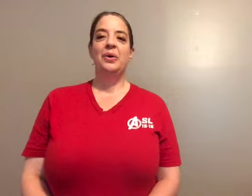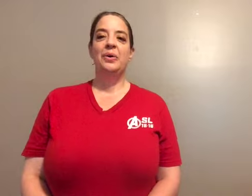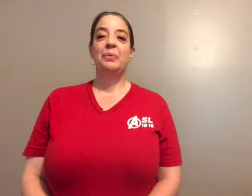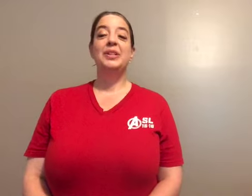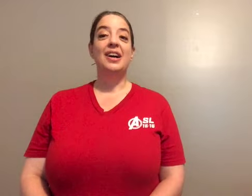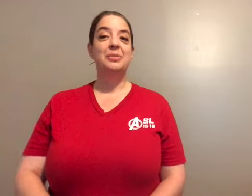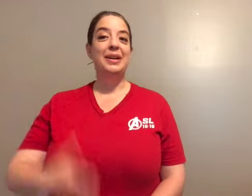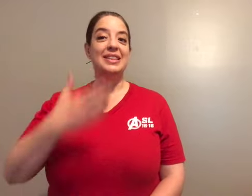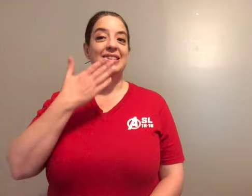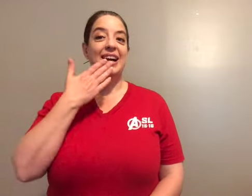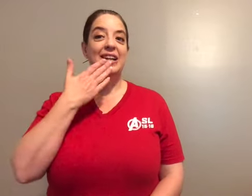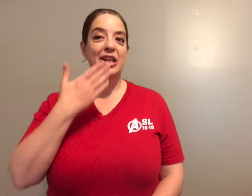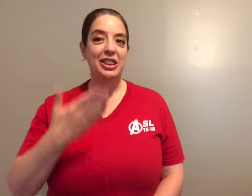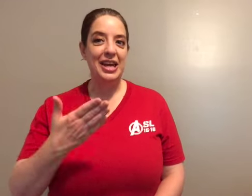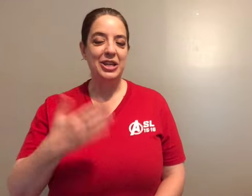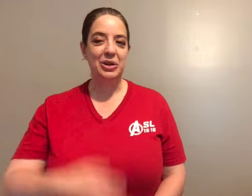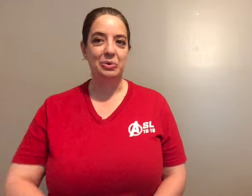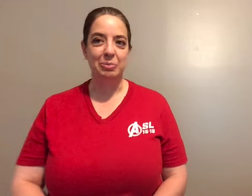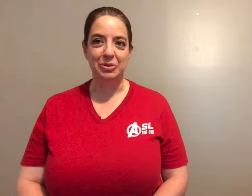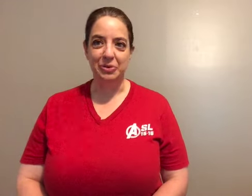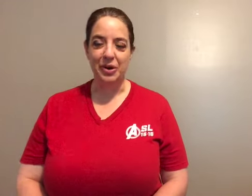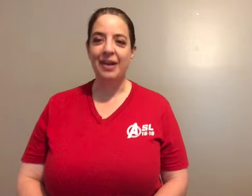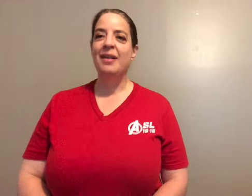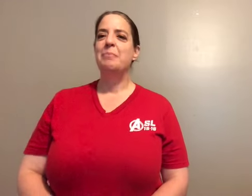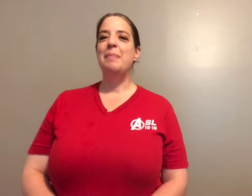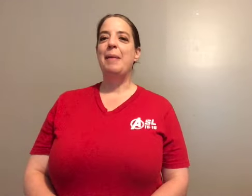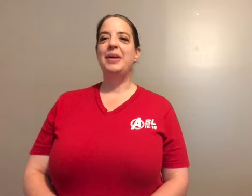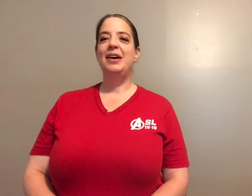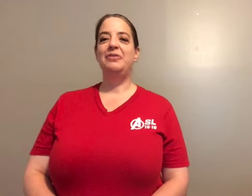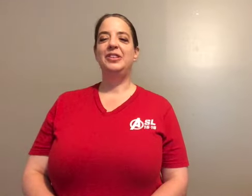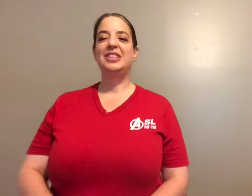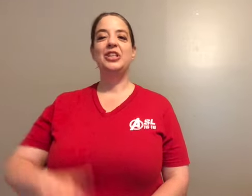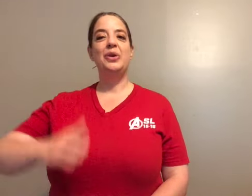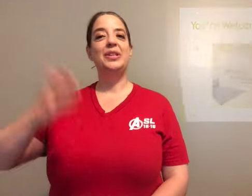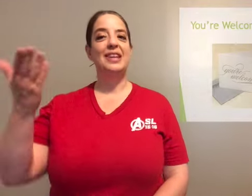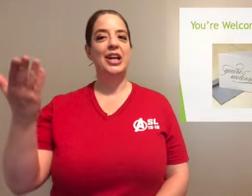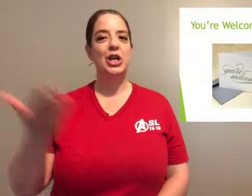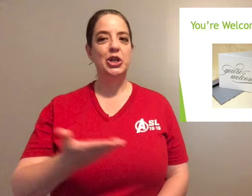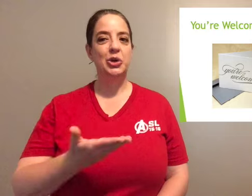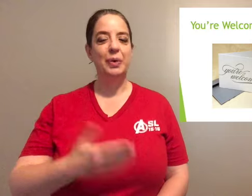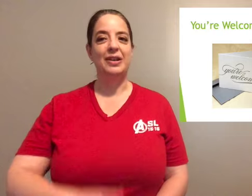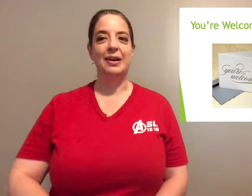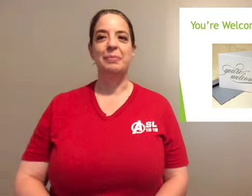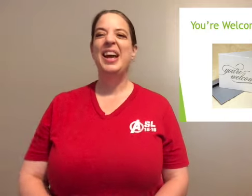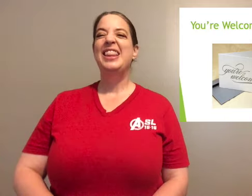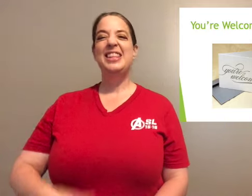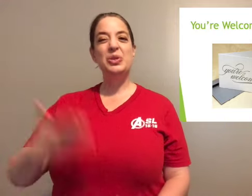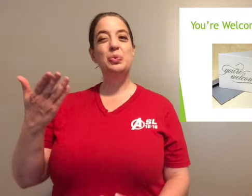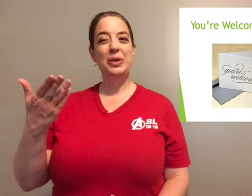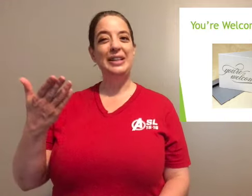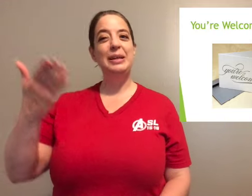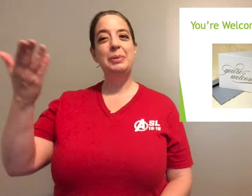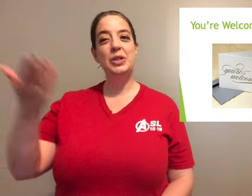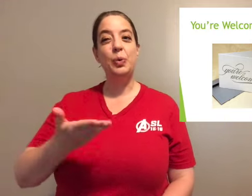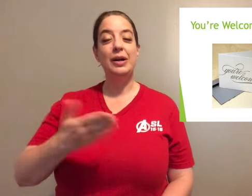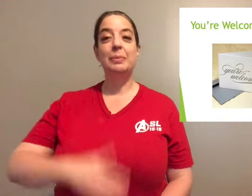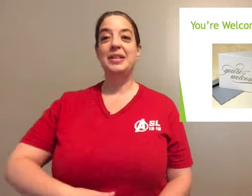We talked about the sign thank you before, but it might be helpful to know the sign you're welcome. This really means welcome as in